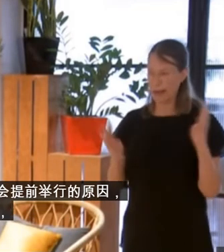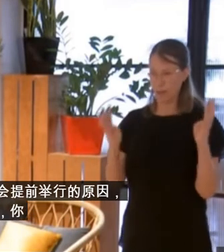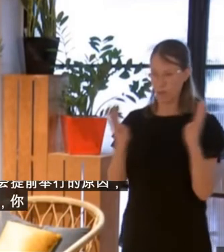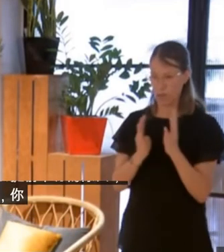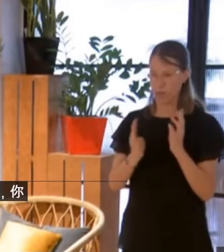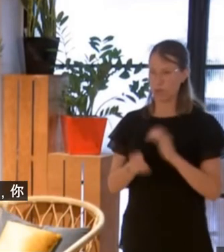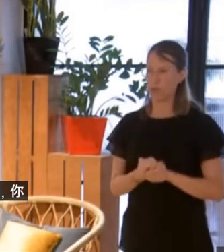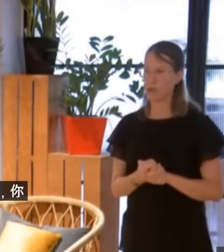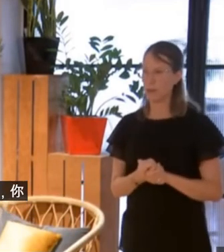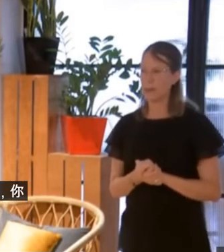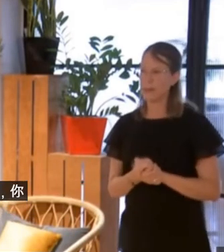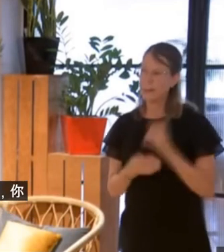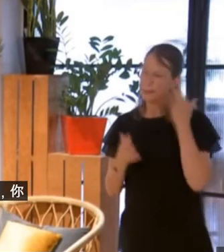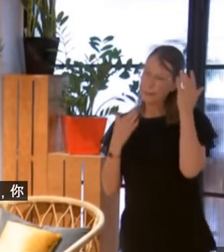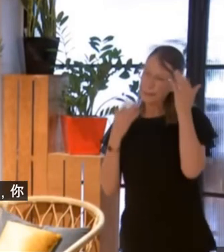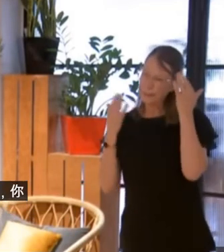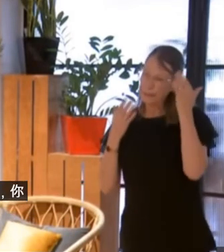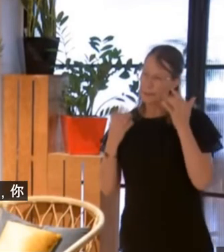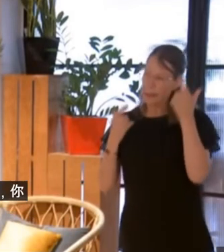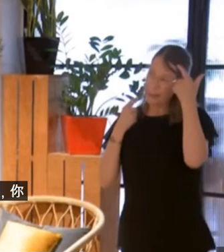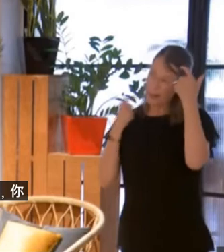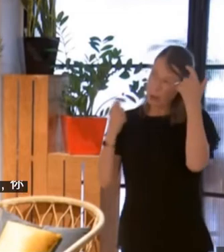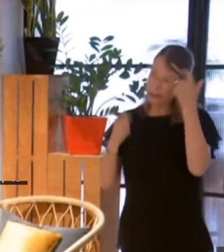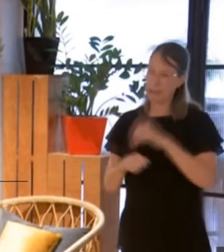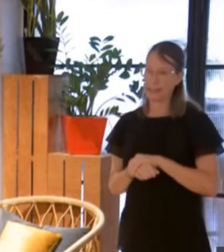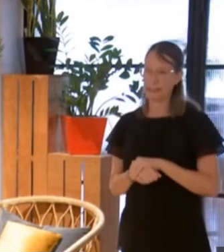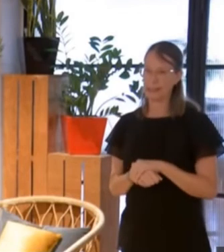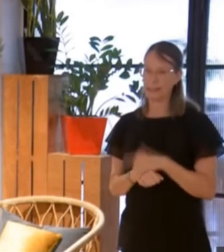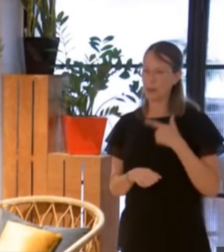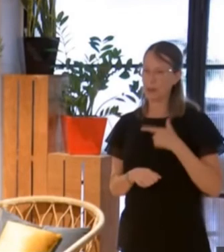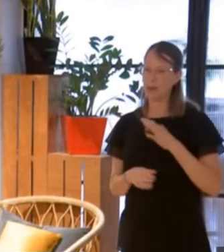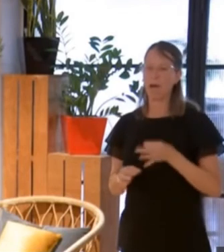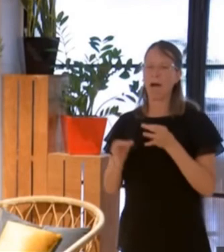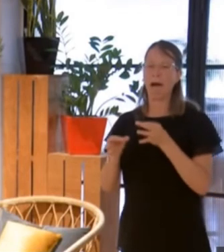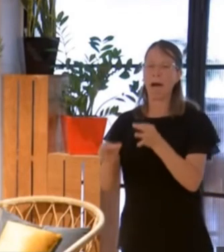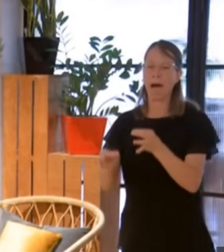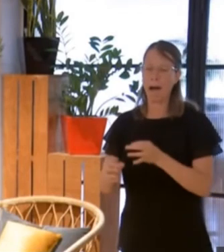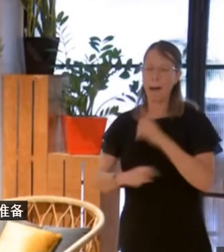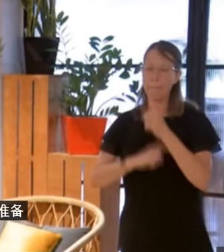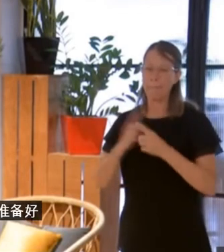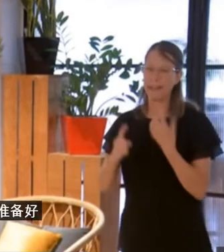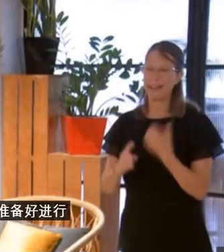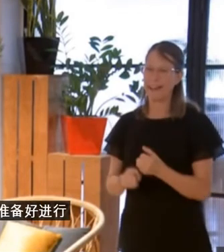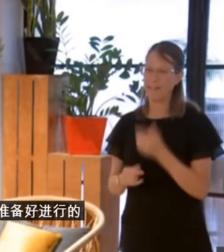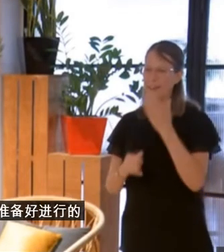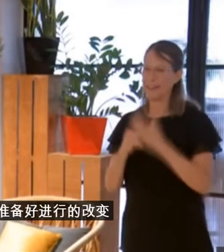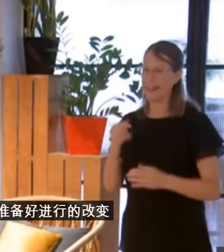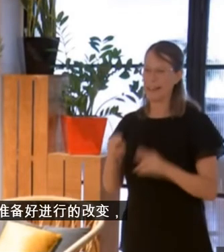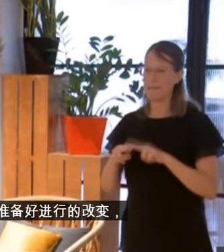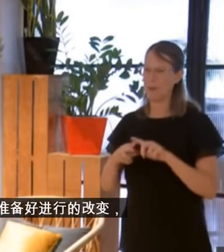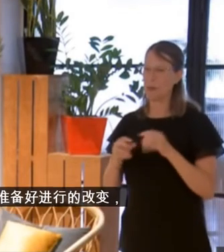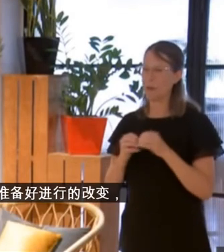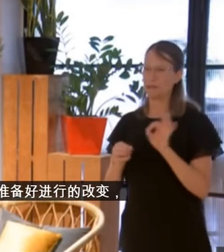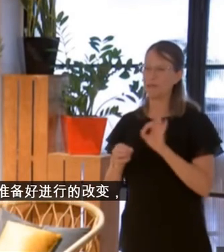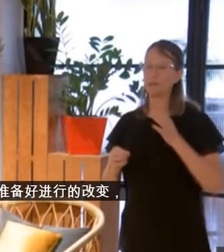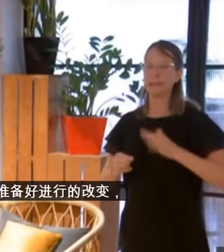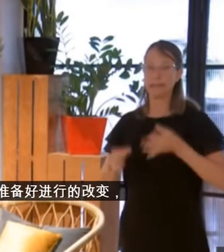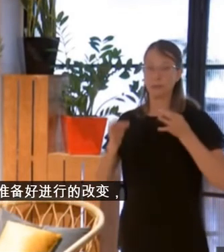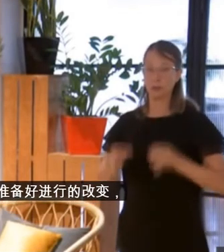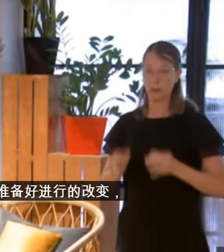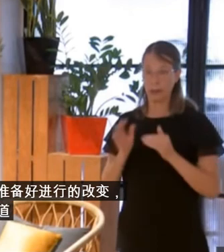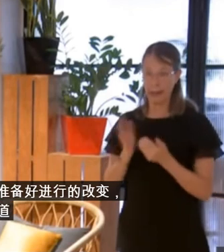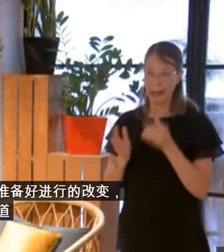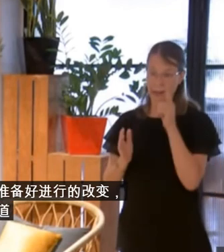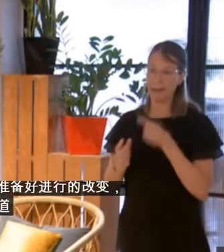see is that you have the ideas on the table, and when we do make those changes, we're ready to go. And it was